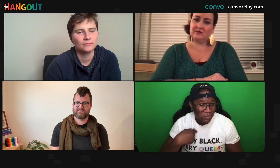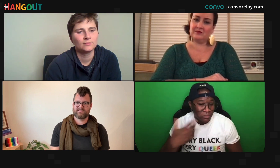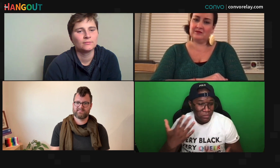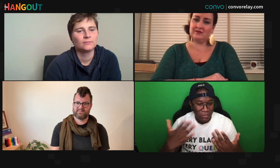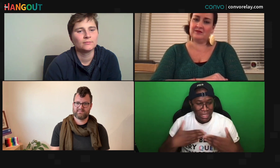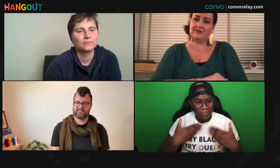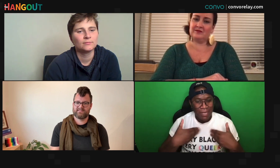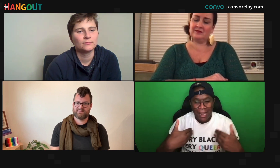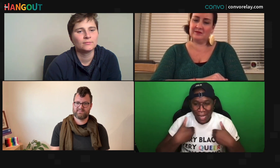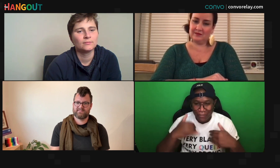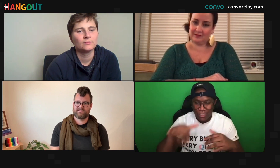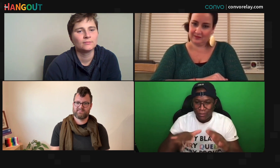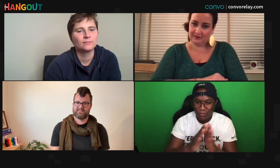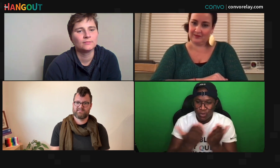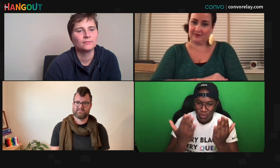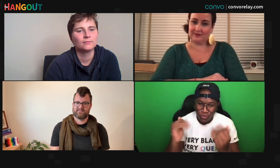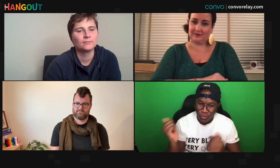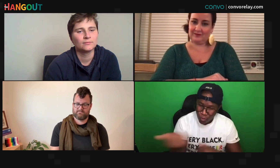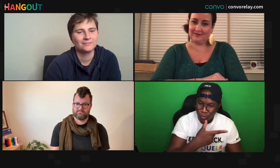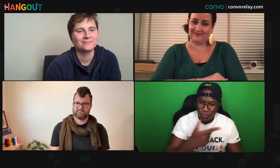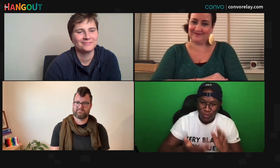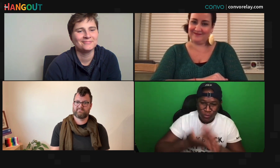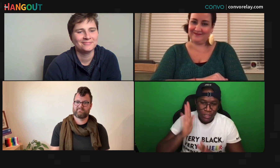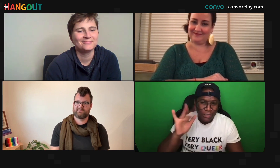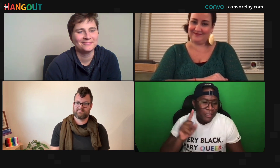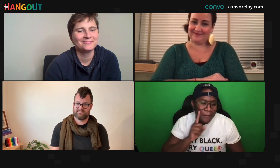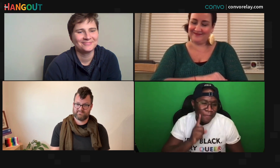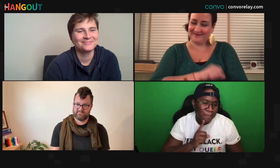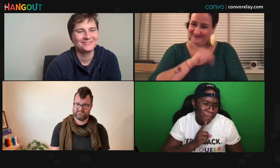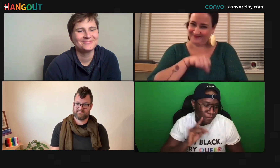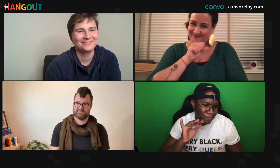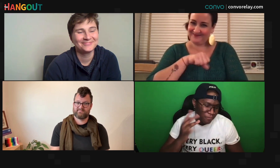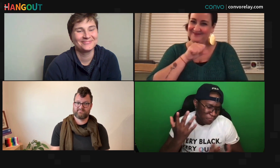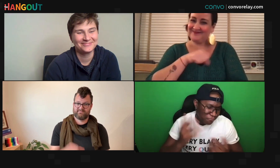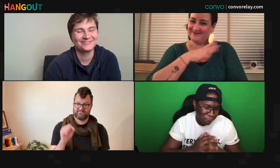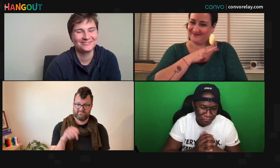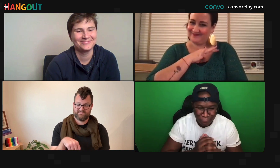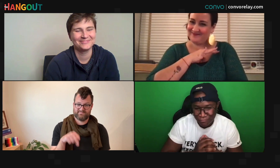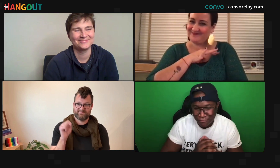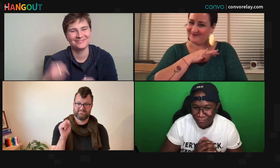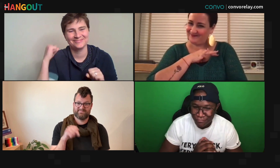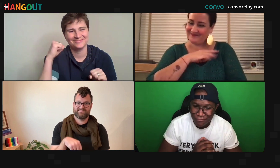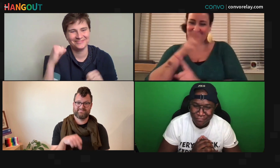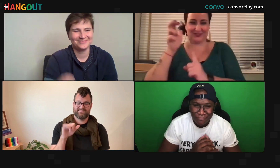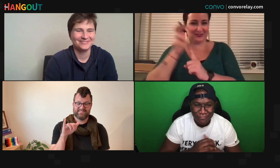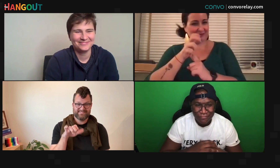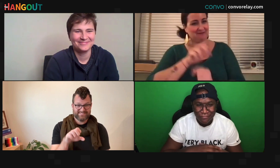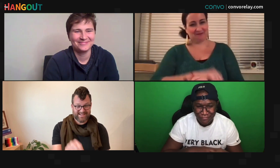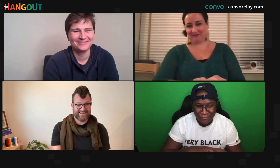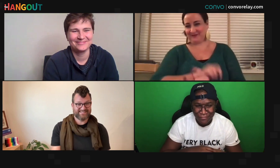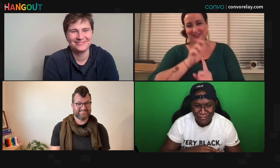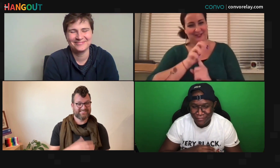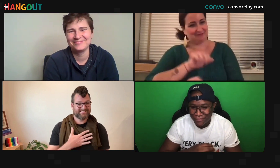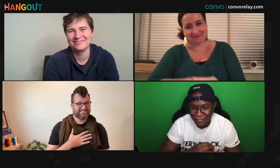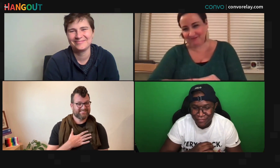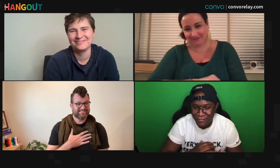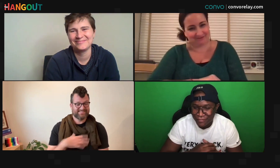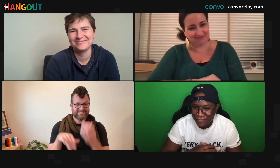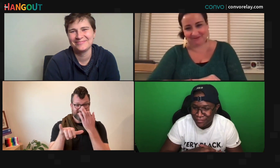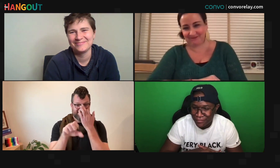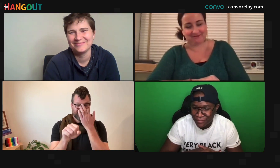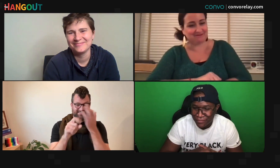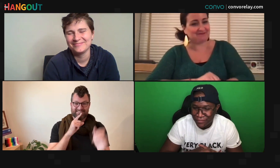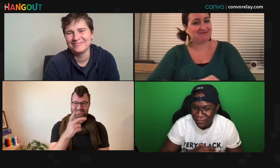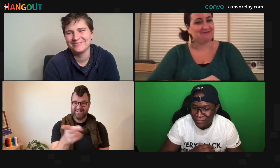the writing stayed the same. The publishing went well, and I was really happy to have that book Mhm. That's completely